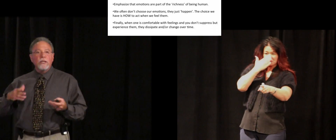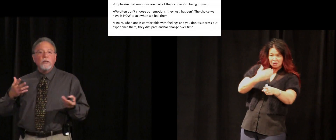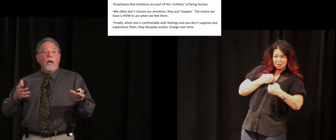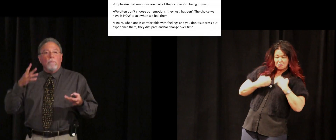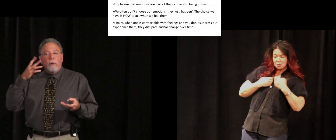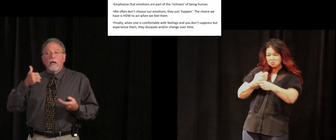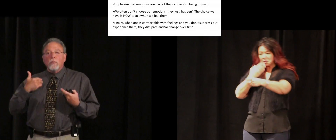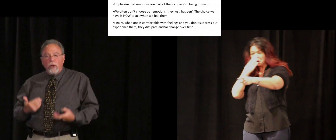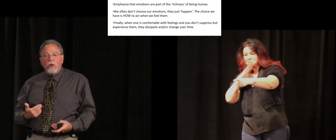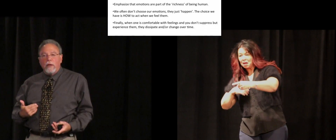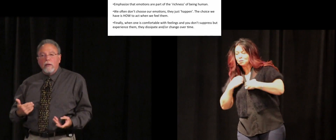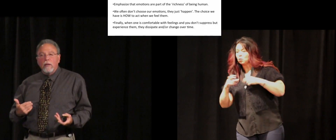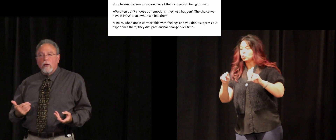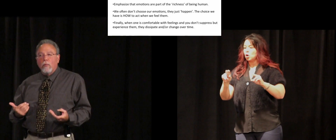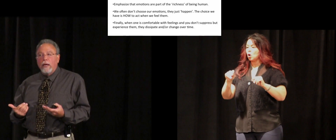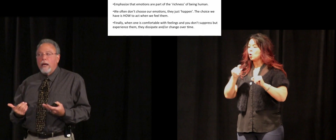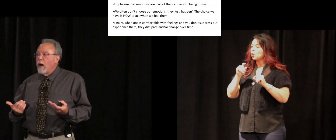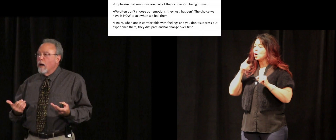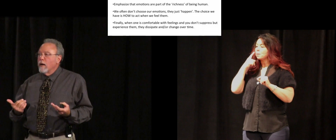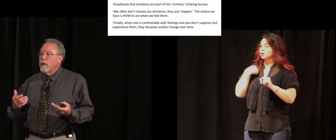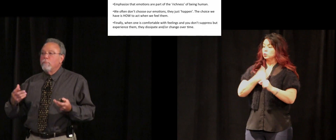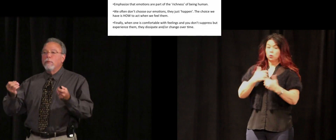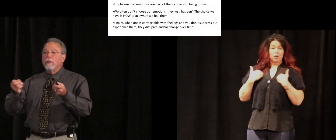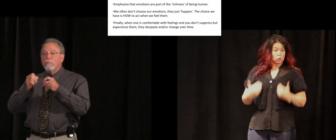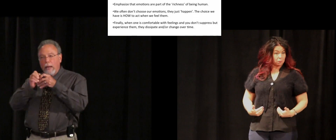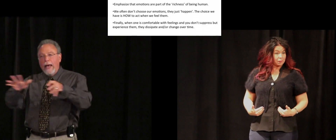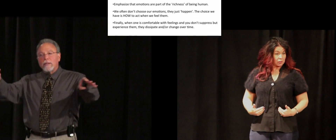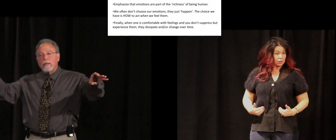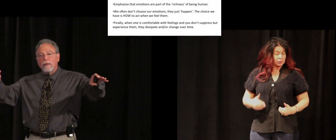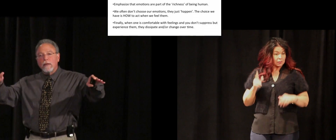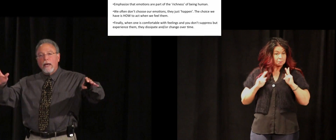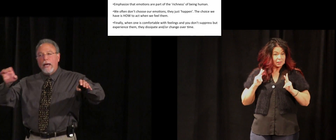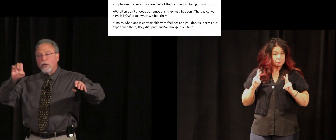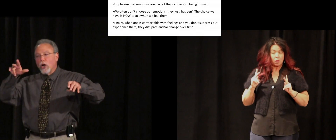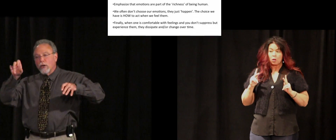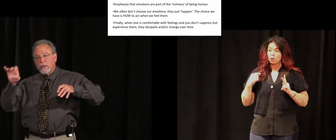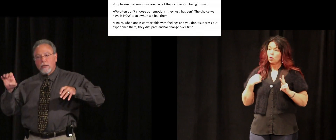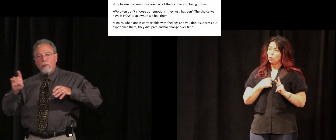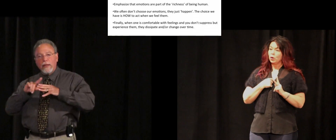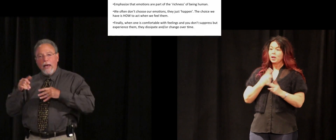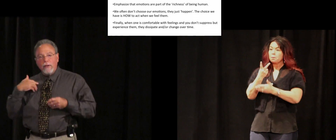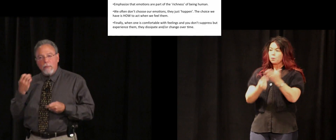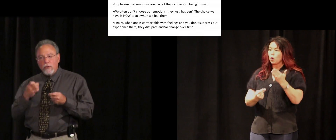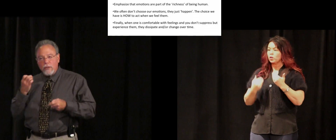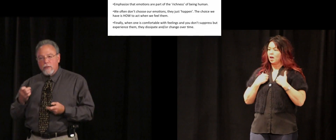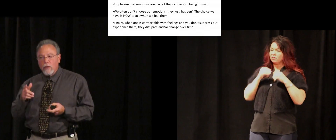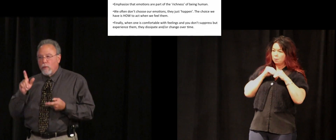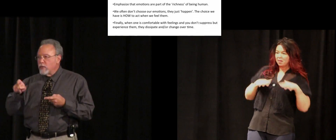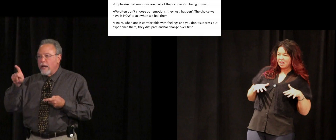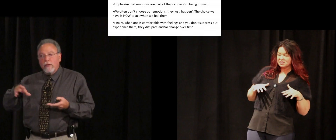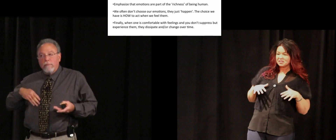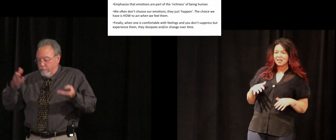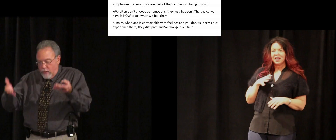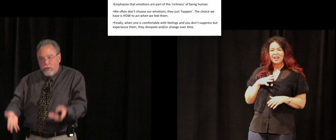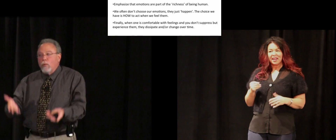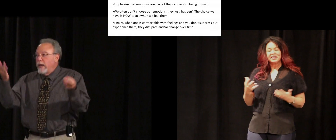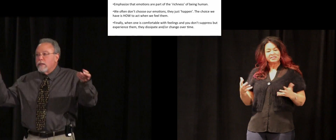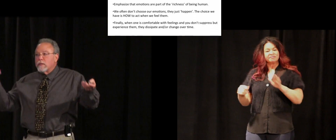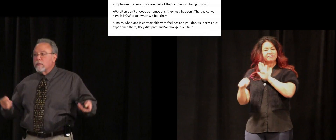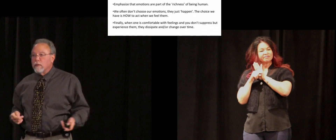much as possible the ability to share ideas expressively and receptively. Throw in as much into the mix